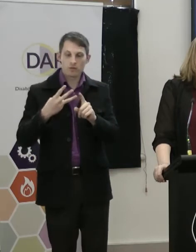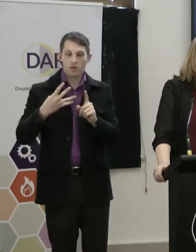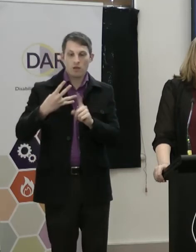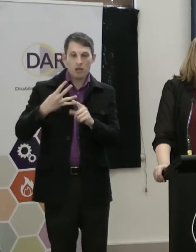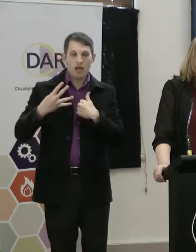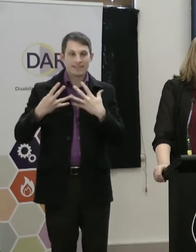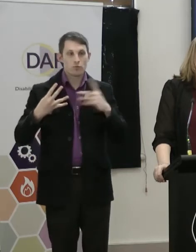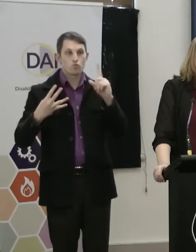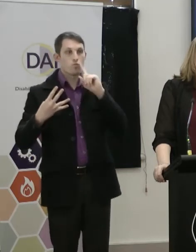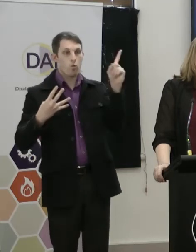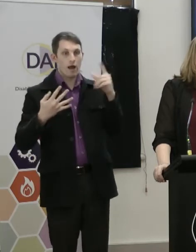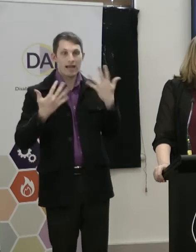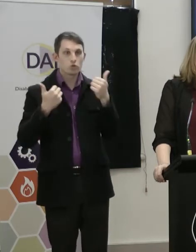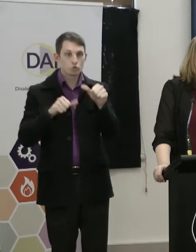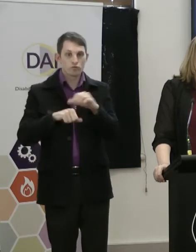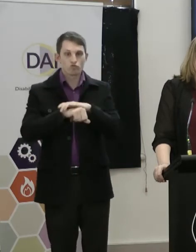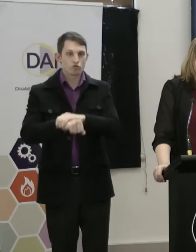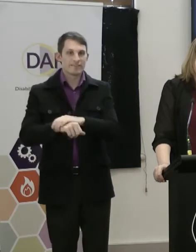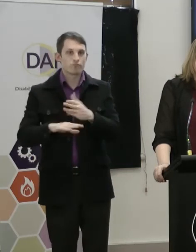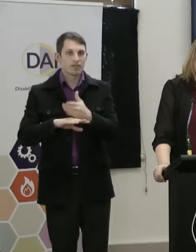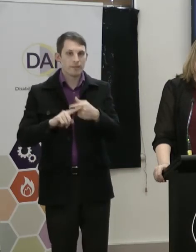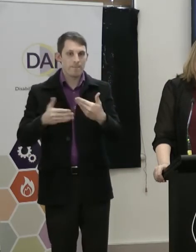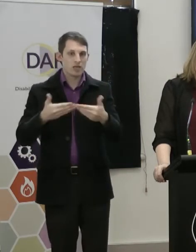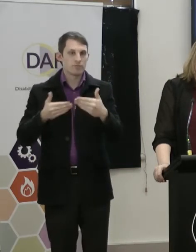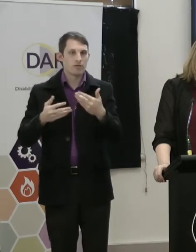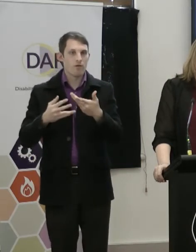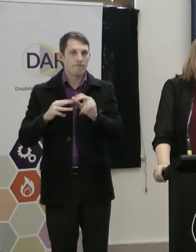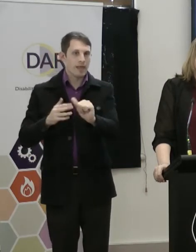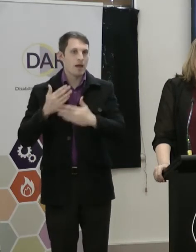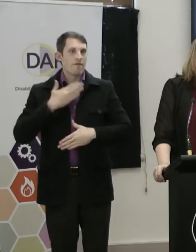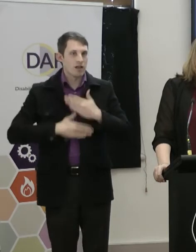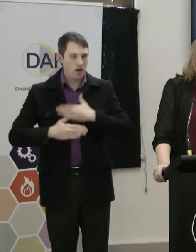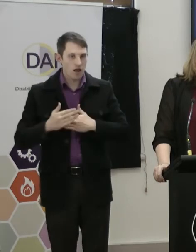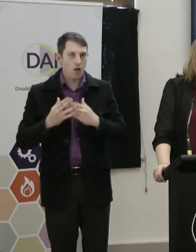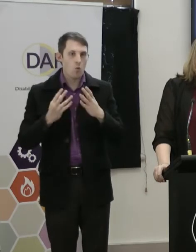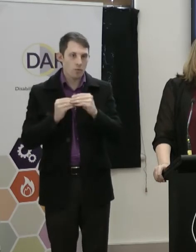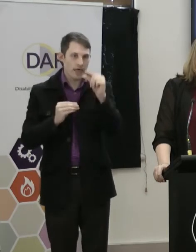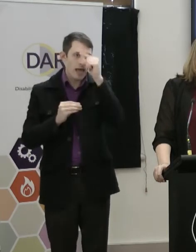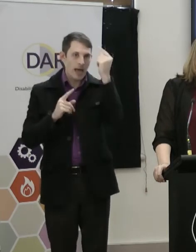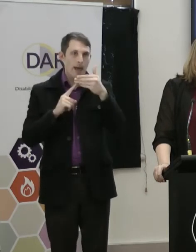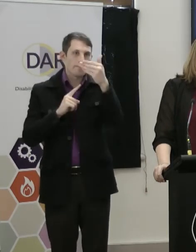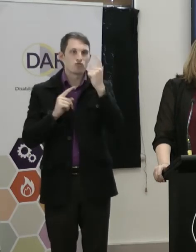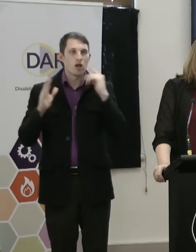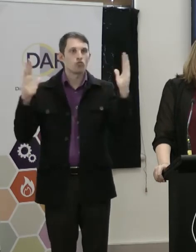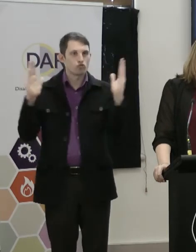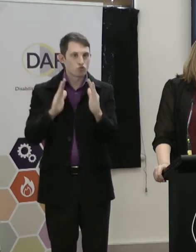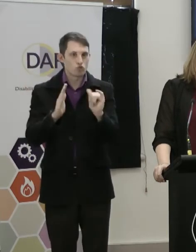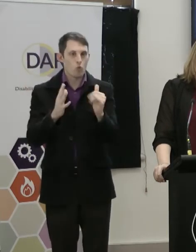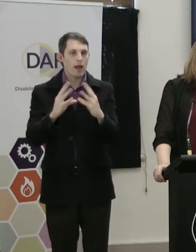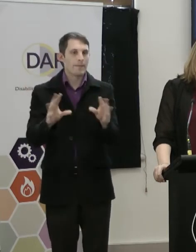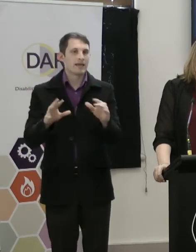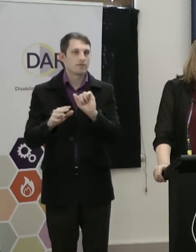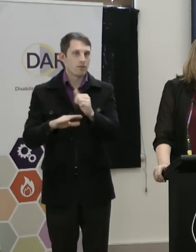the use of restrictive practices in the management of behaviour support plans with the aim of reducing and eliminating those